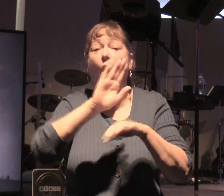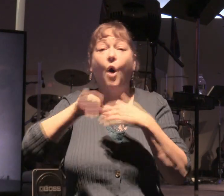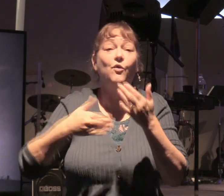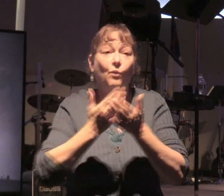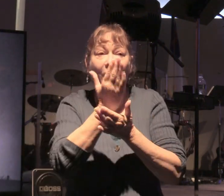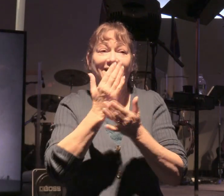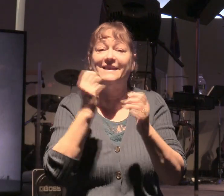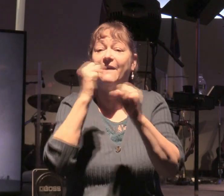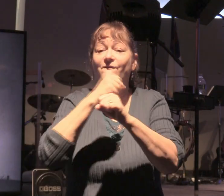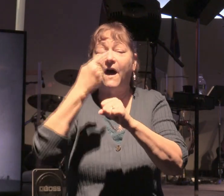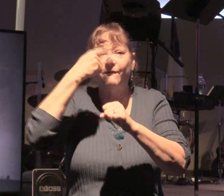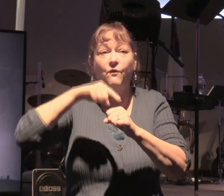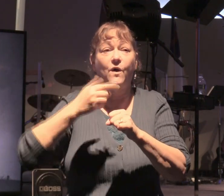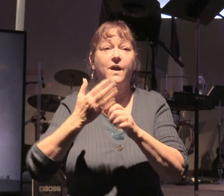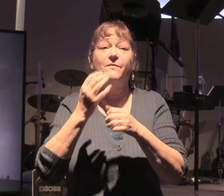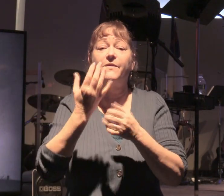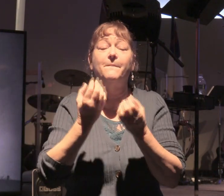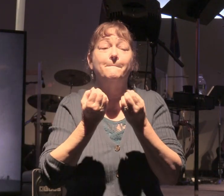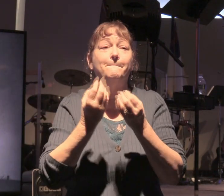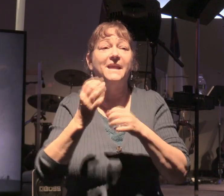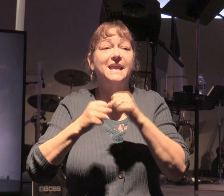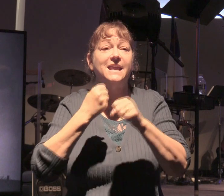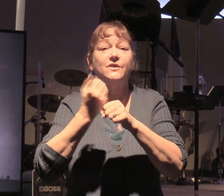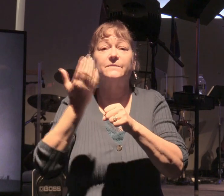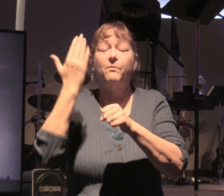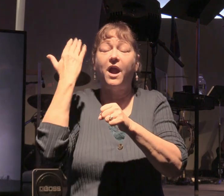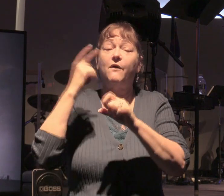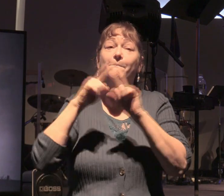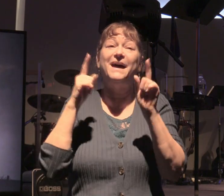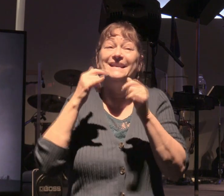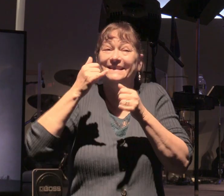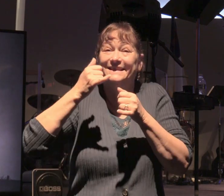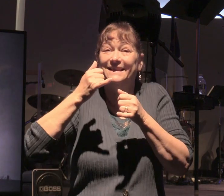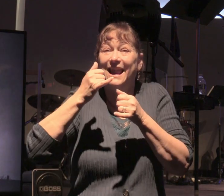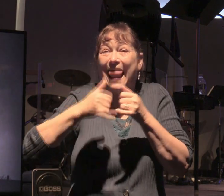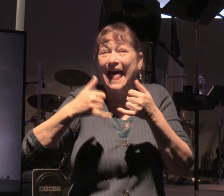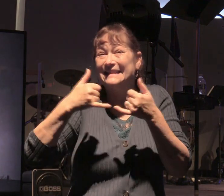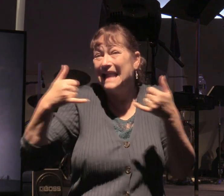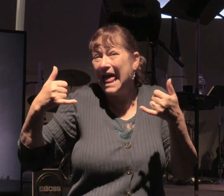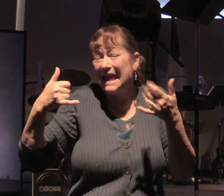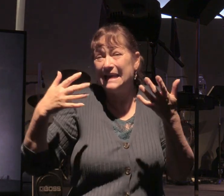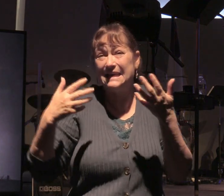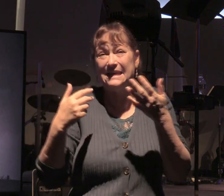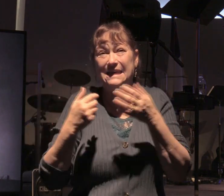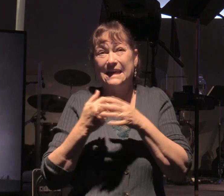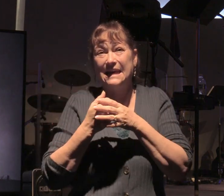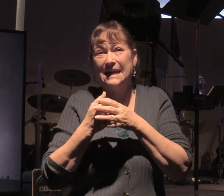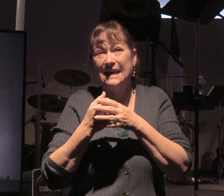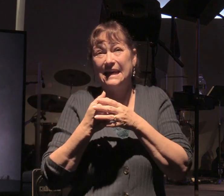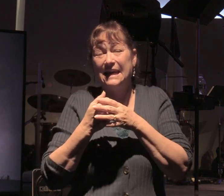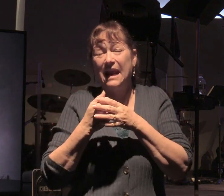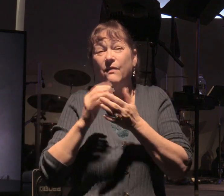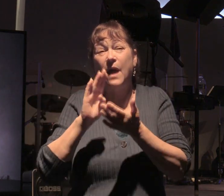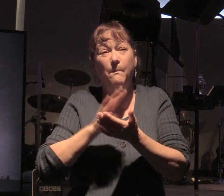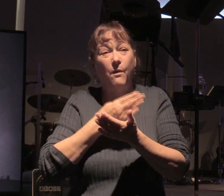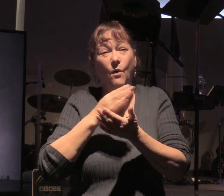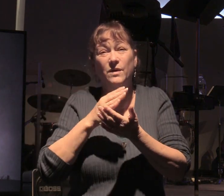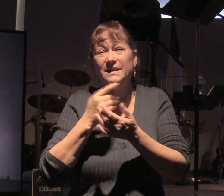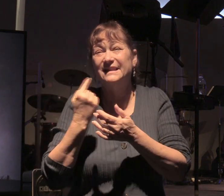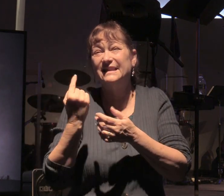years prior. But isn't the last line in that poem